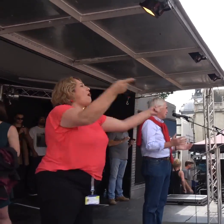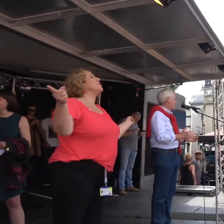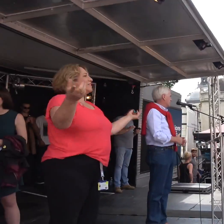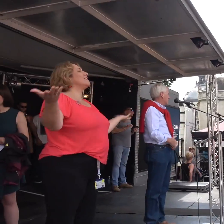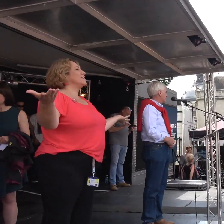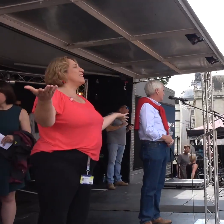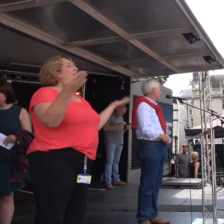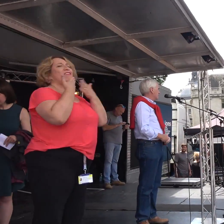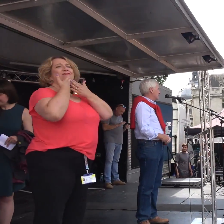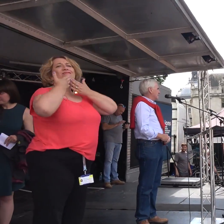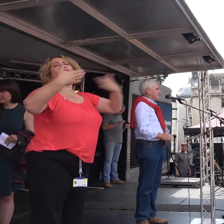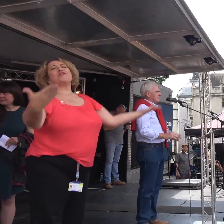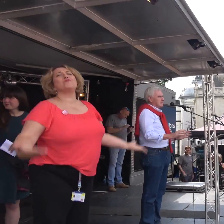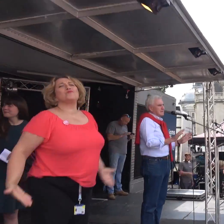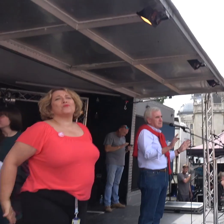thank